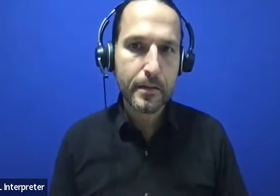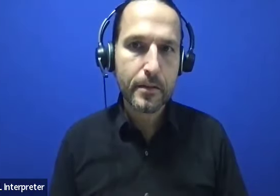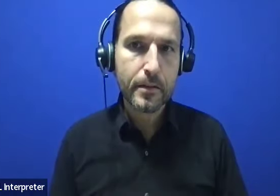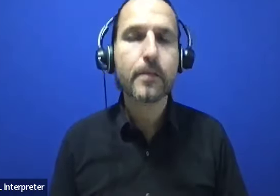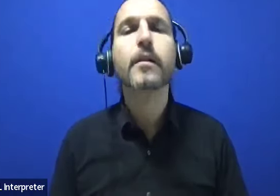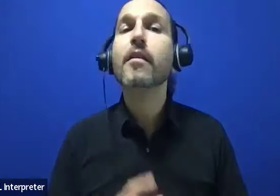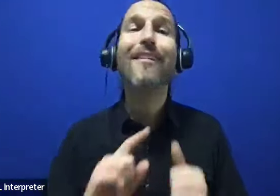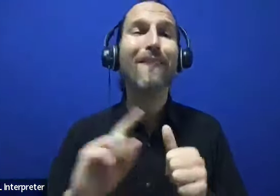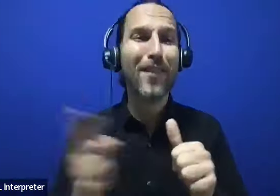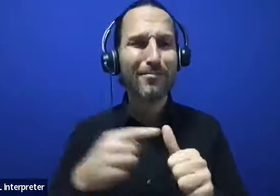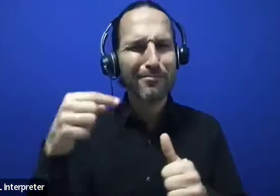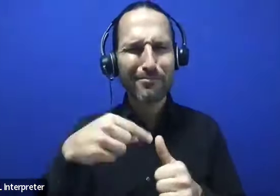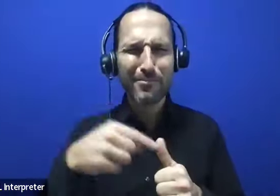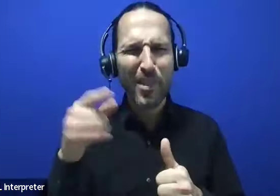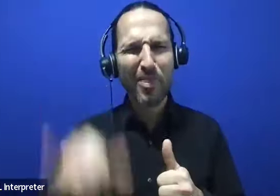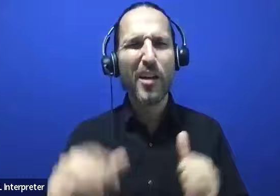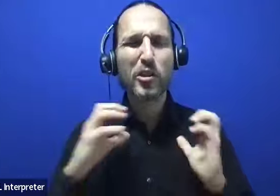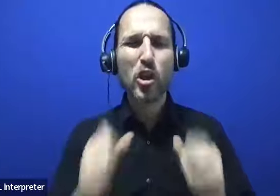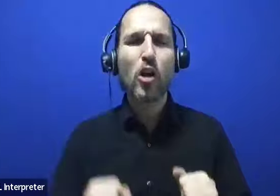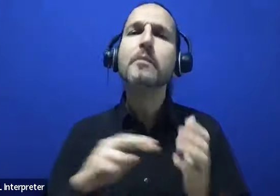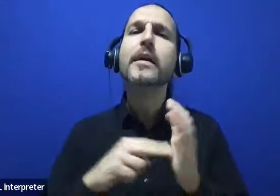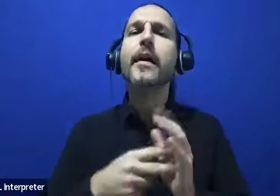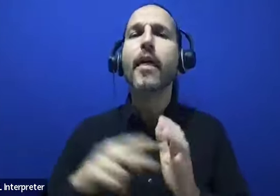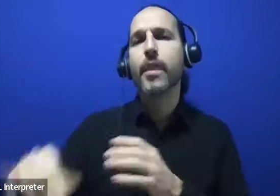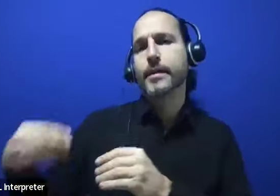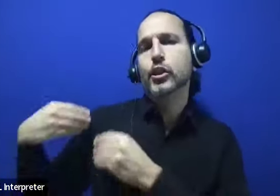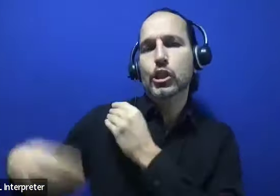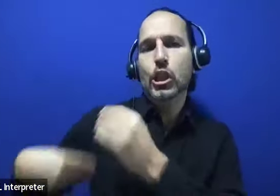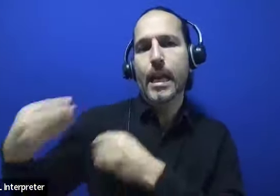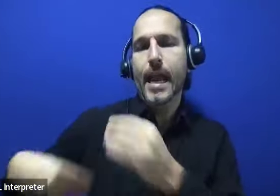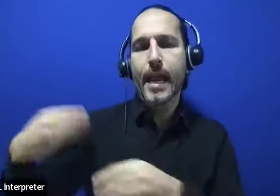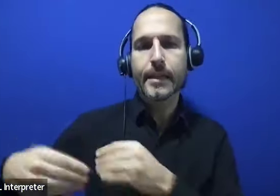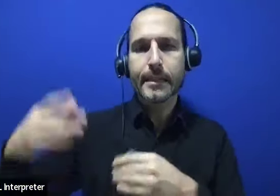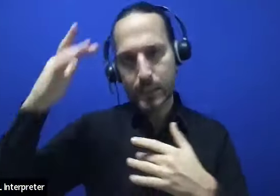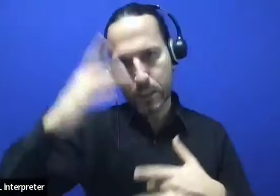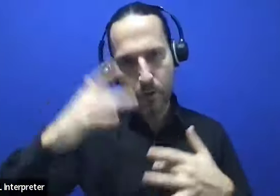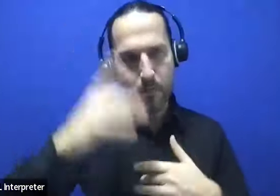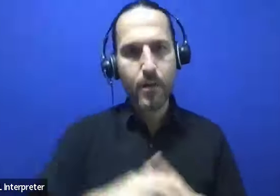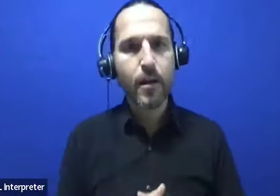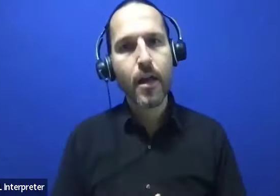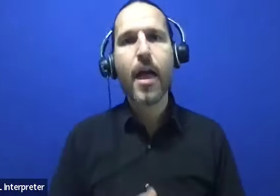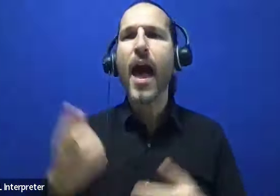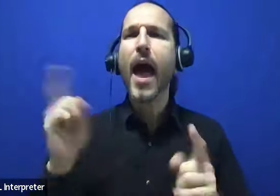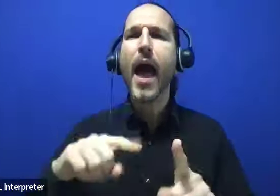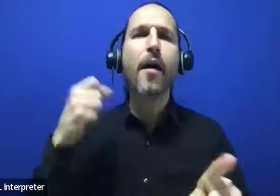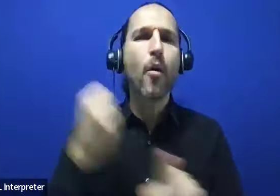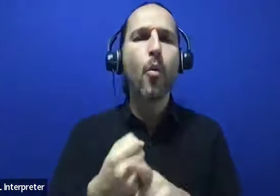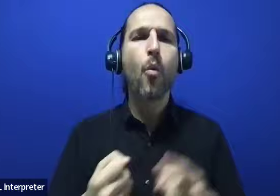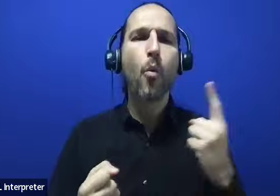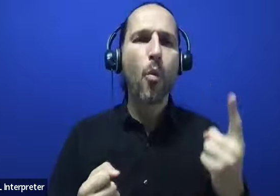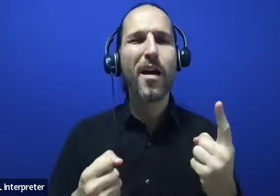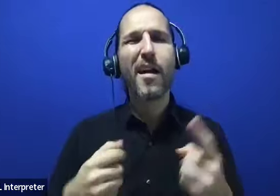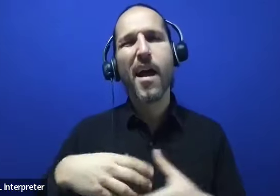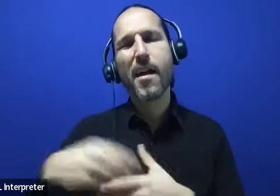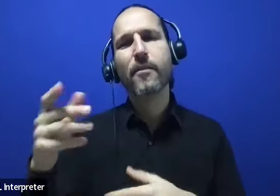First of all, what is charge? Well, it is a genetic syndrome. It occurs in about 1 in 15,000